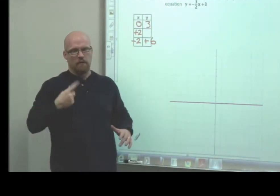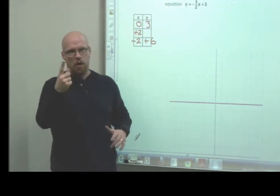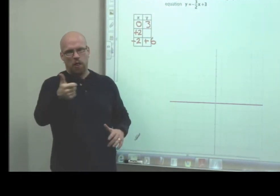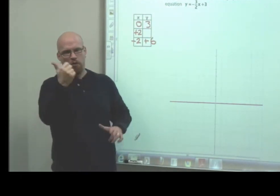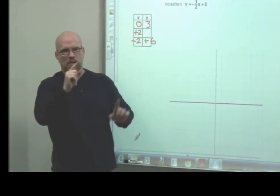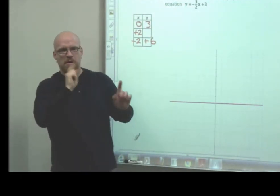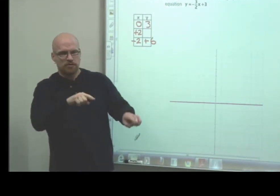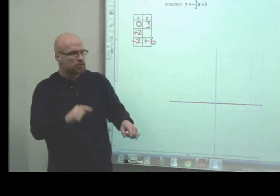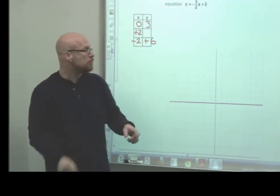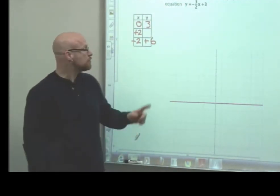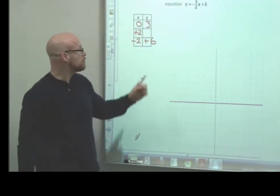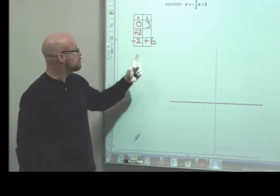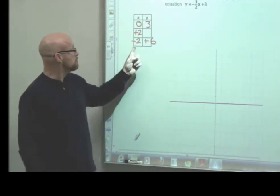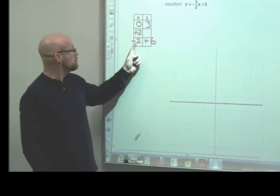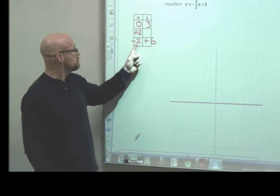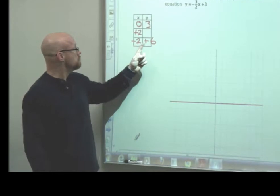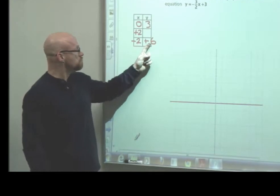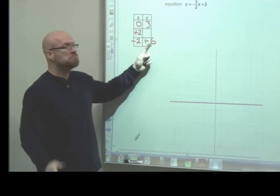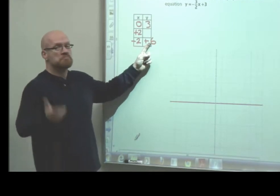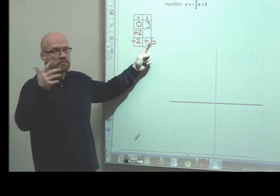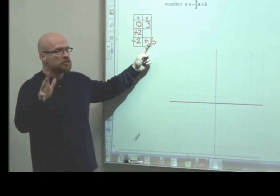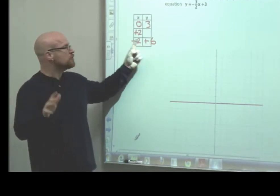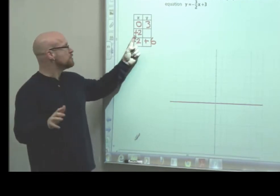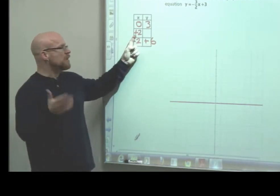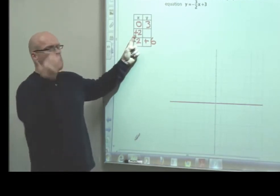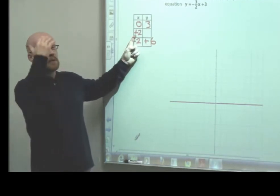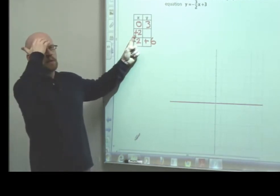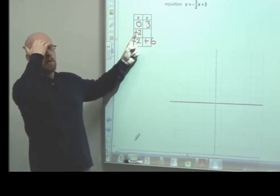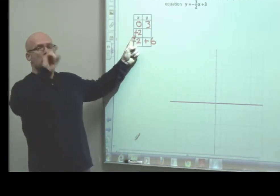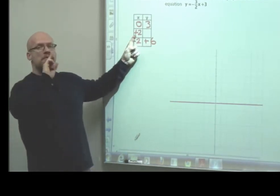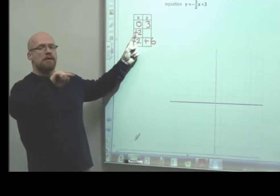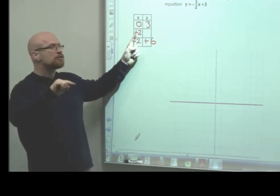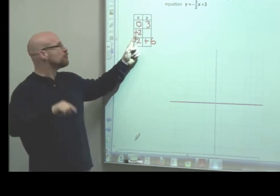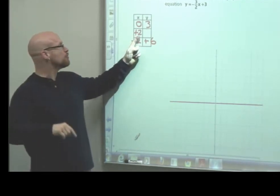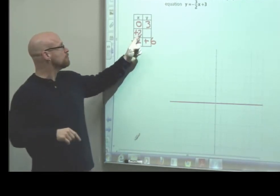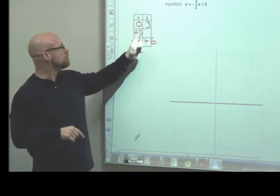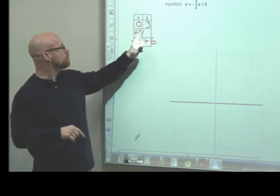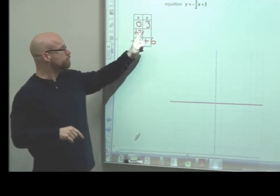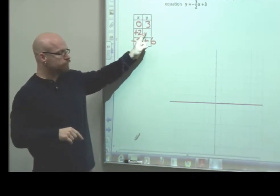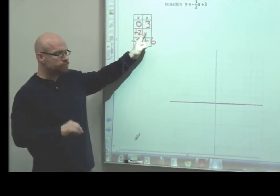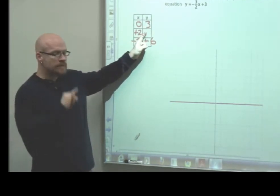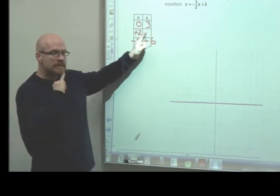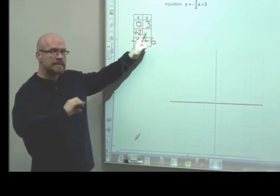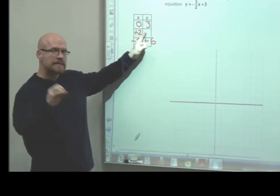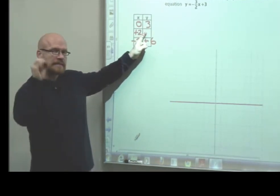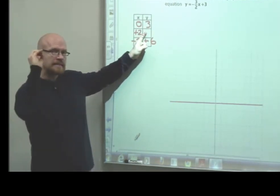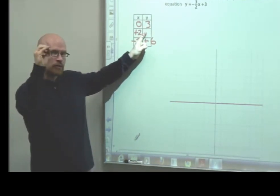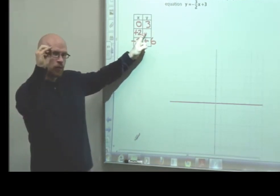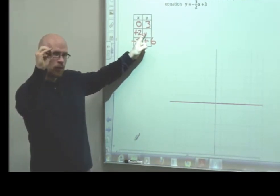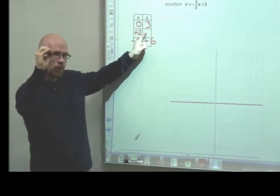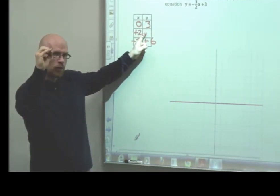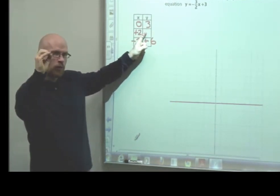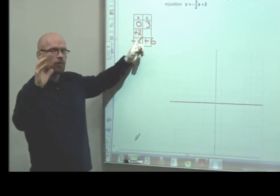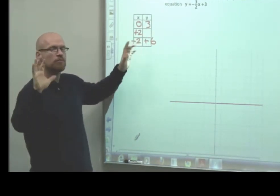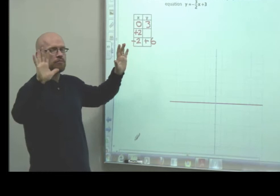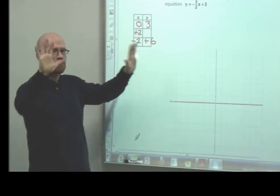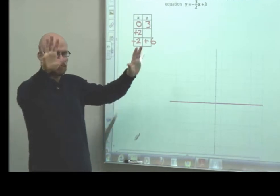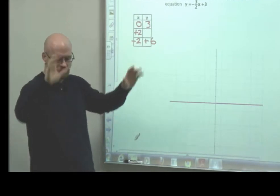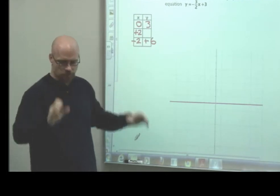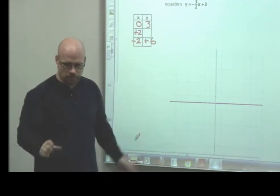Now, as I said before, I already have finished this table and I have the answer for the remaining x value. Positive 2 goes